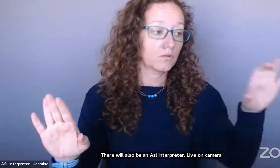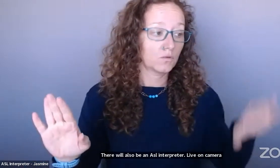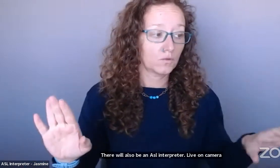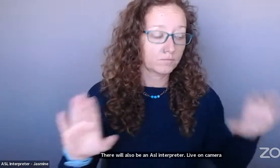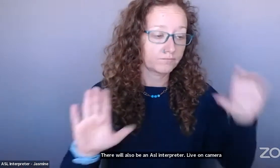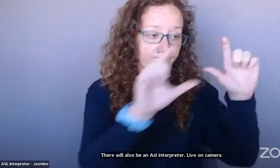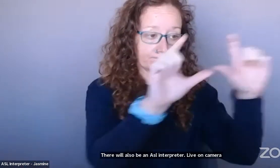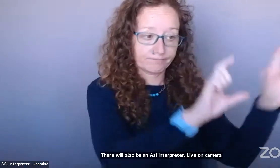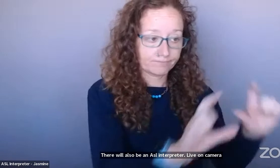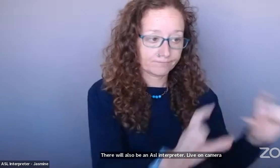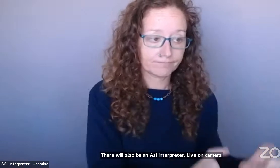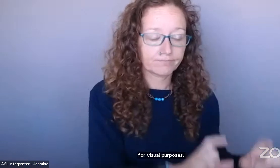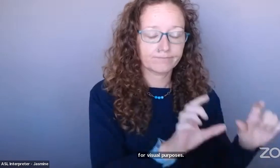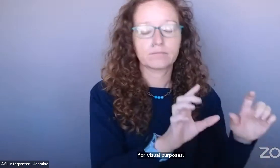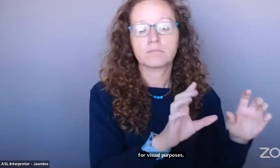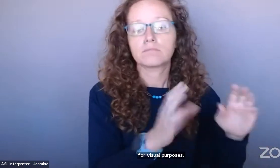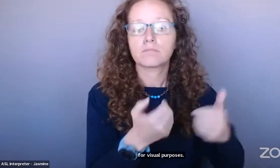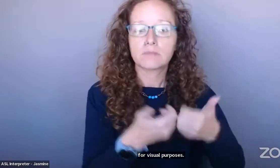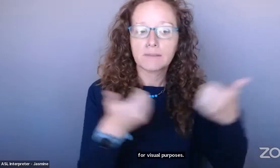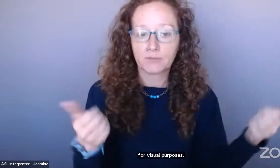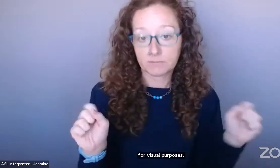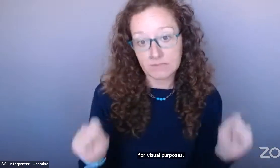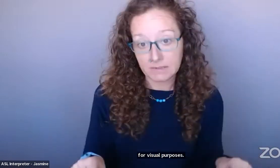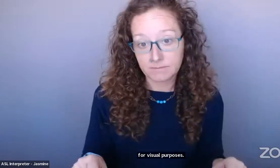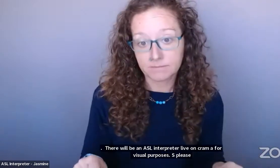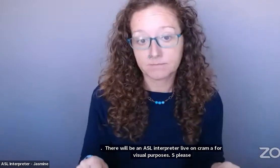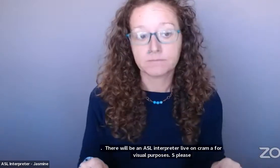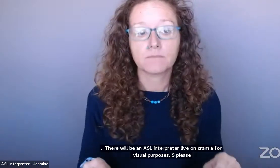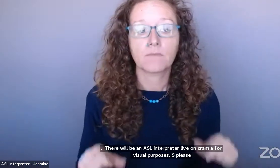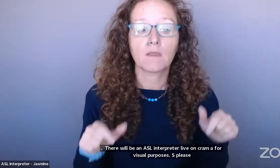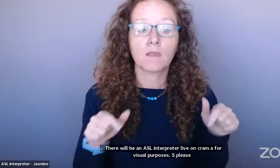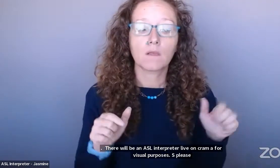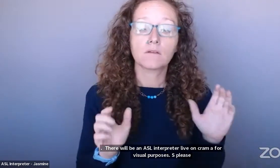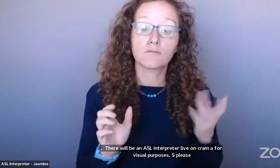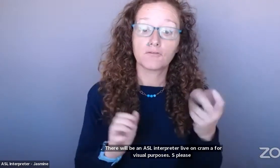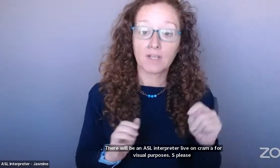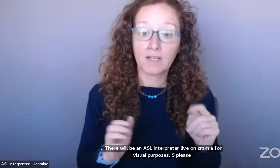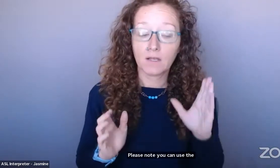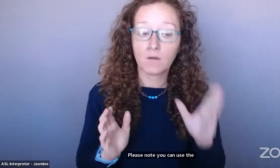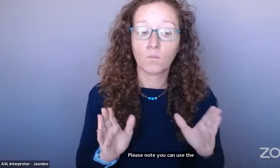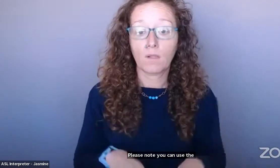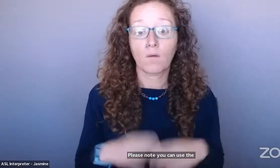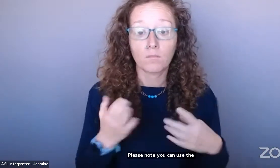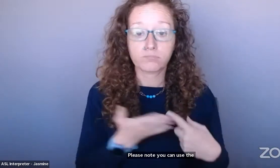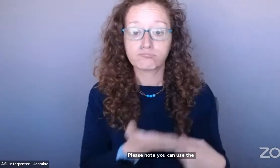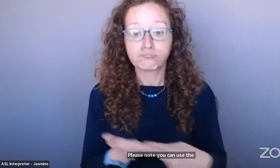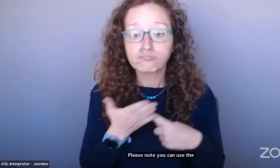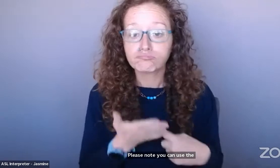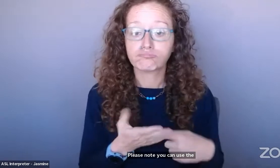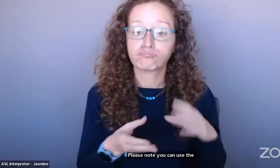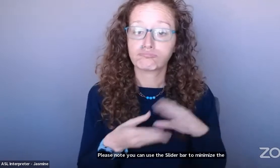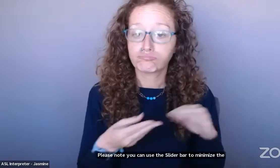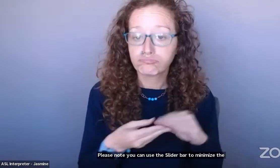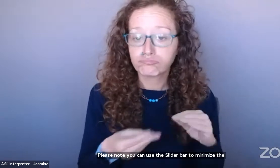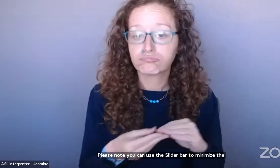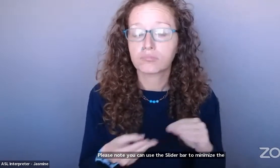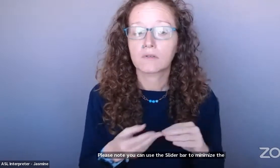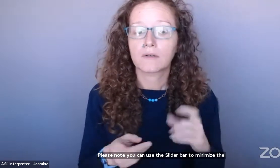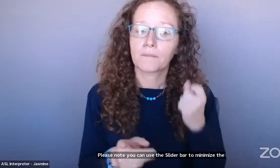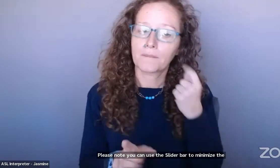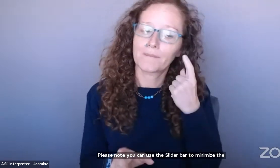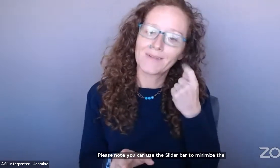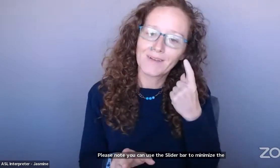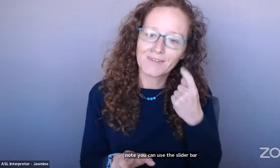and comments. Here at CFILC, we have a zero tolerance policy on harassment, so let's keep